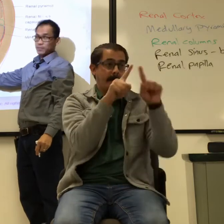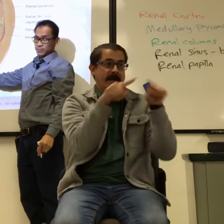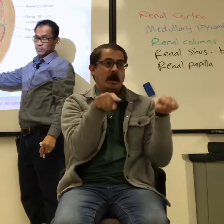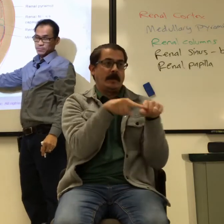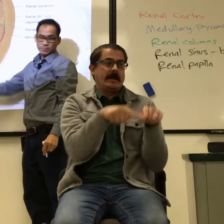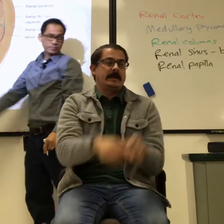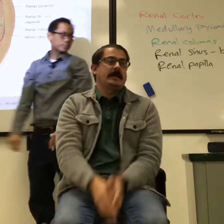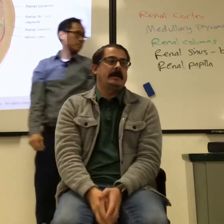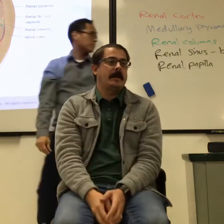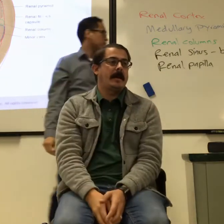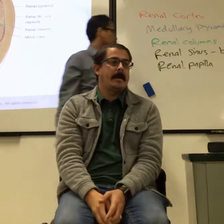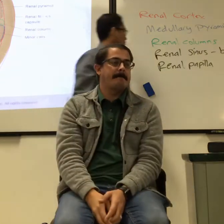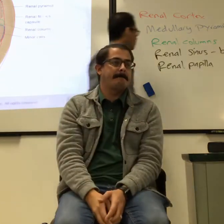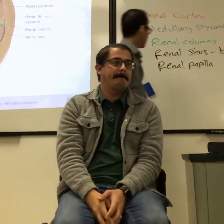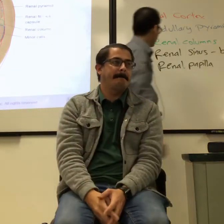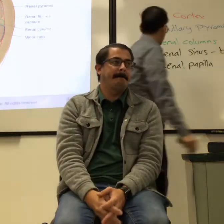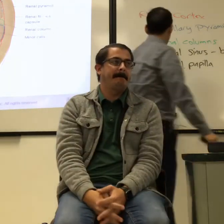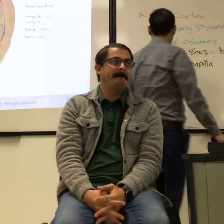pyramid.